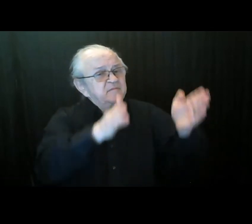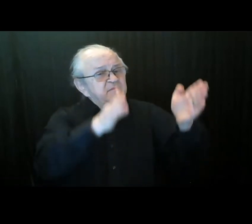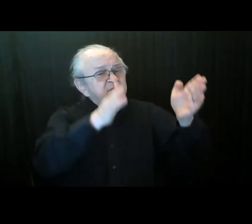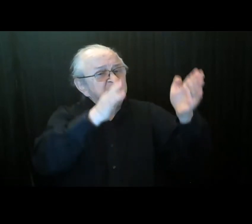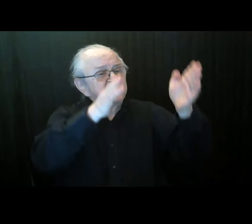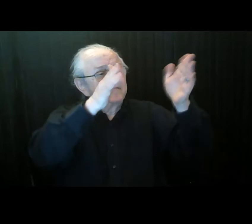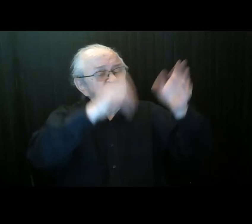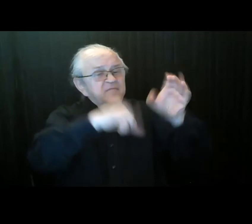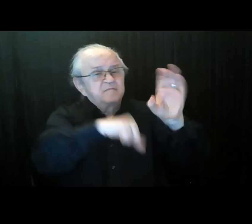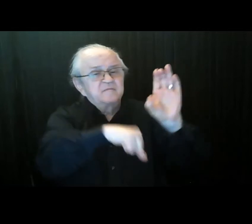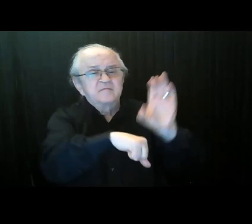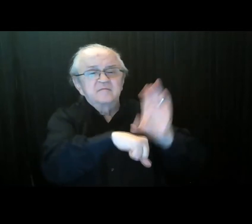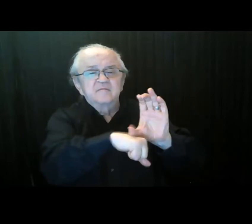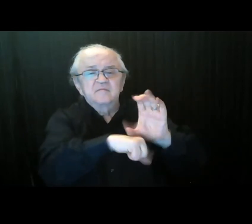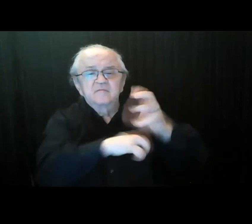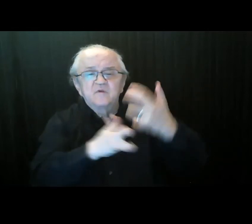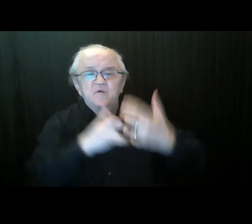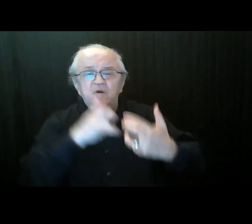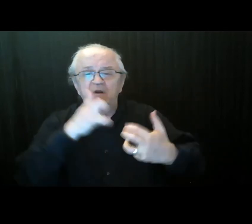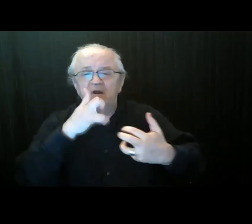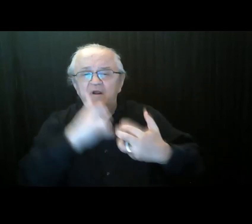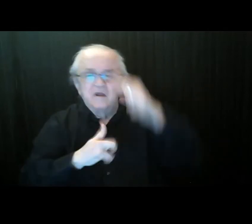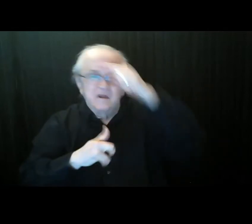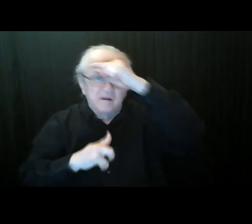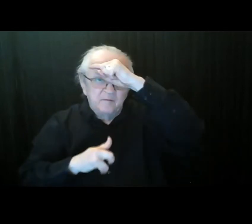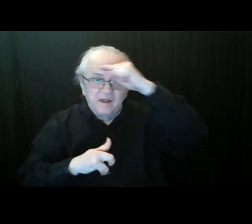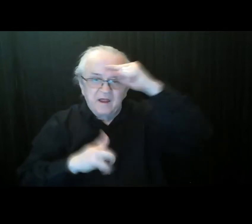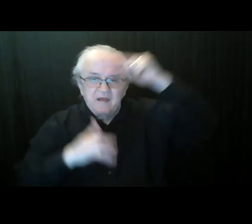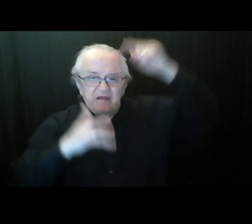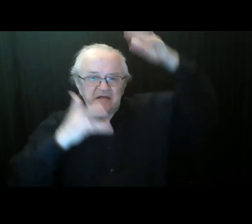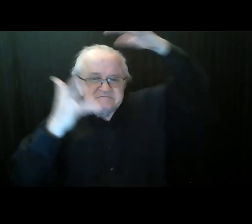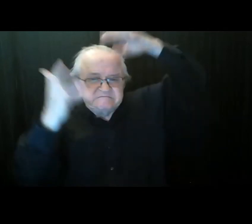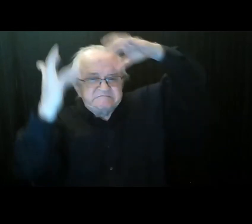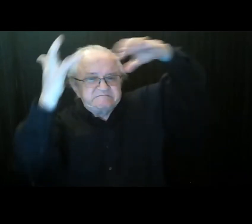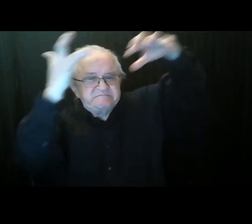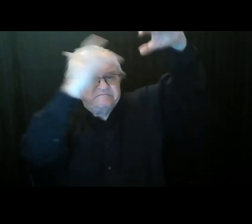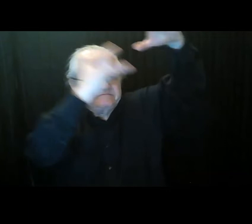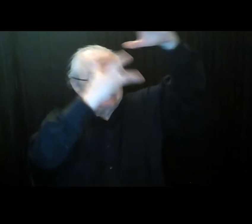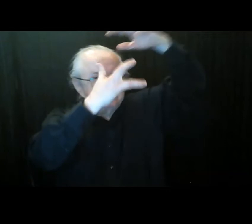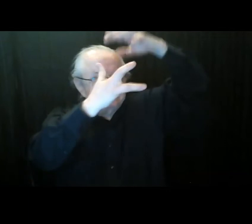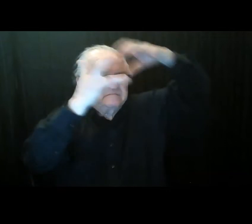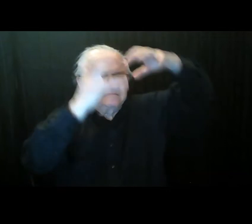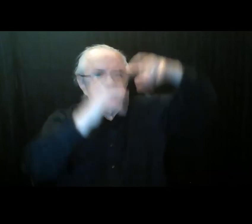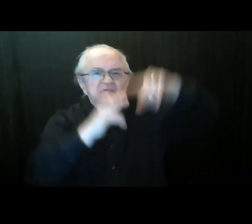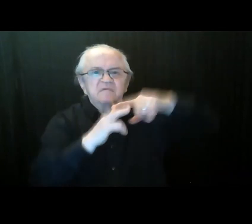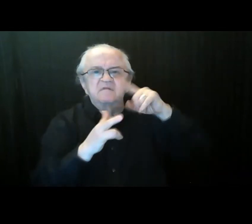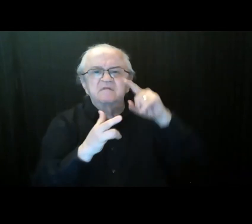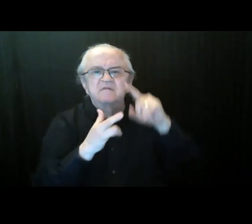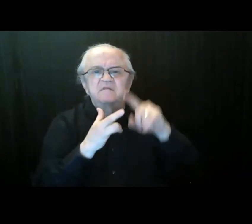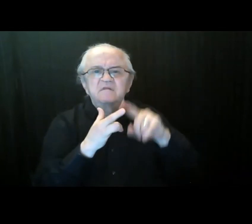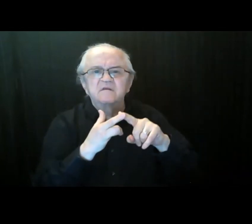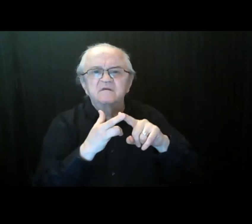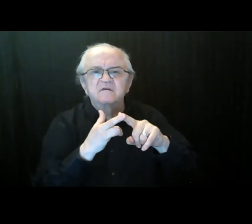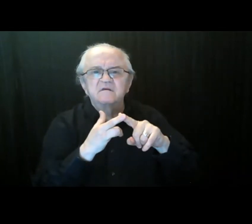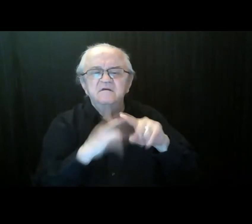church, grey and black in the cloudy sky. And then at 11